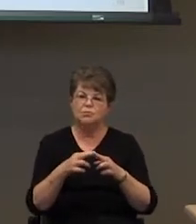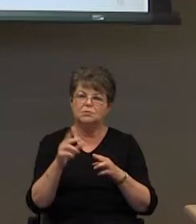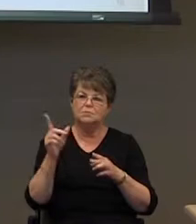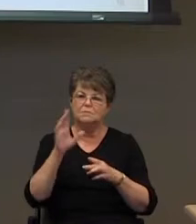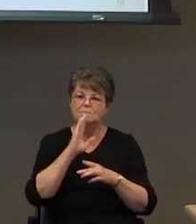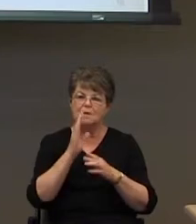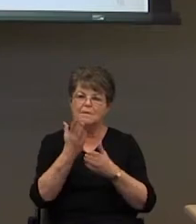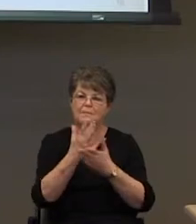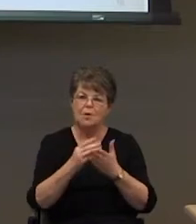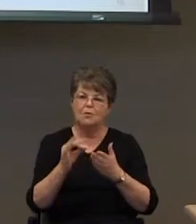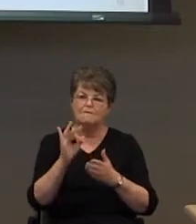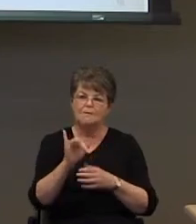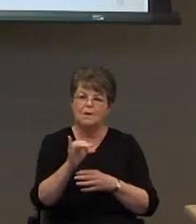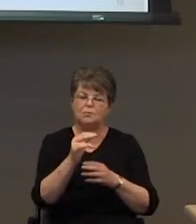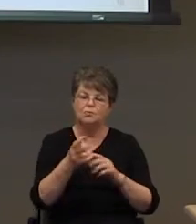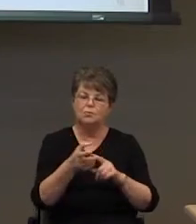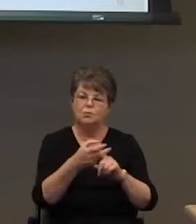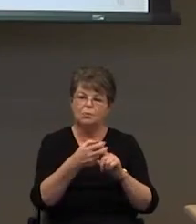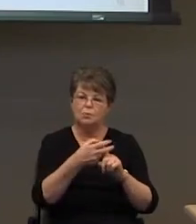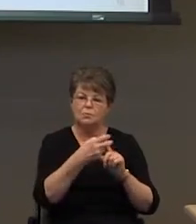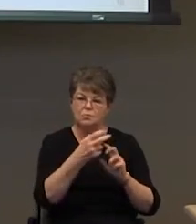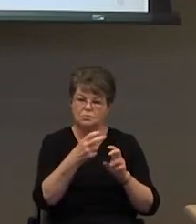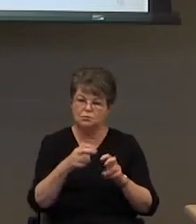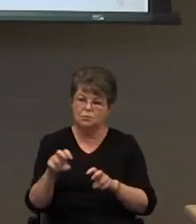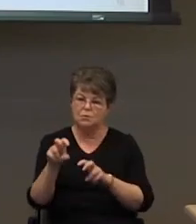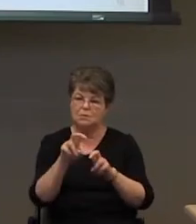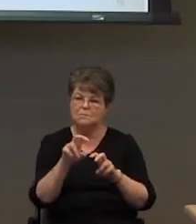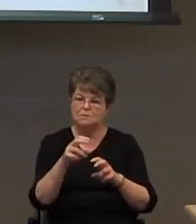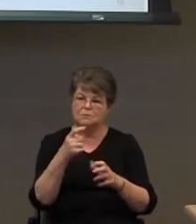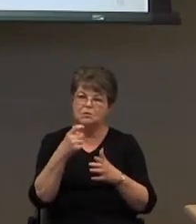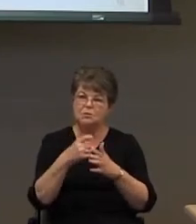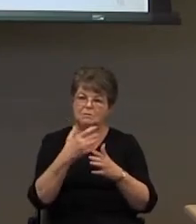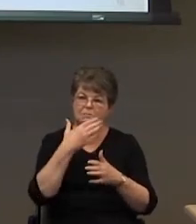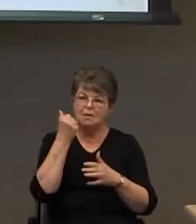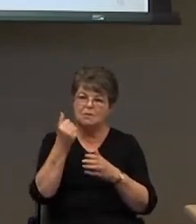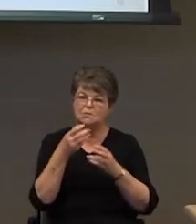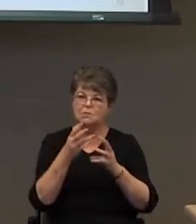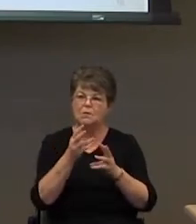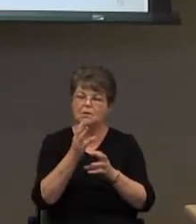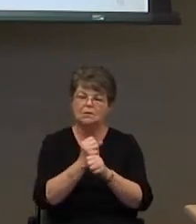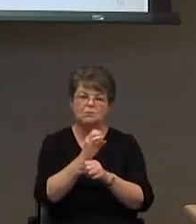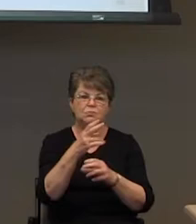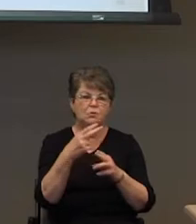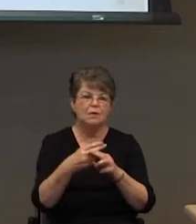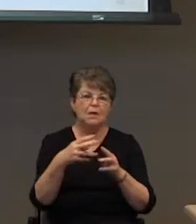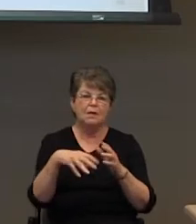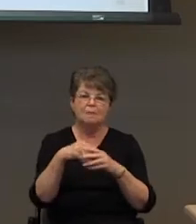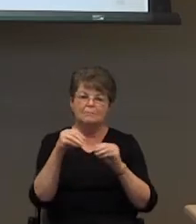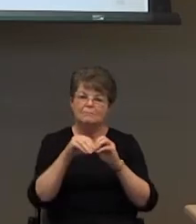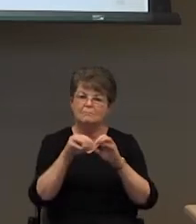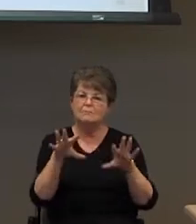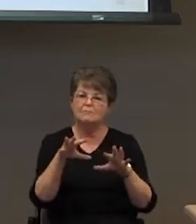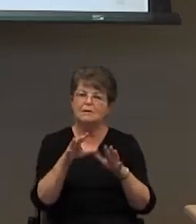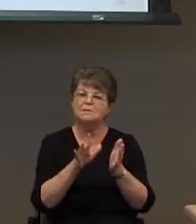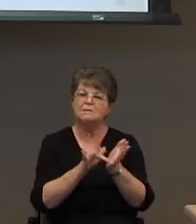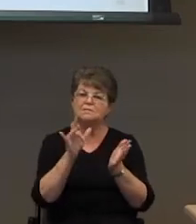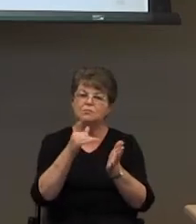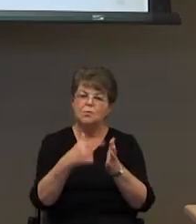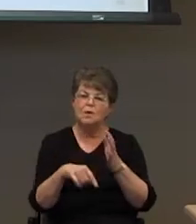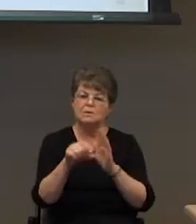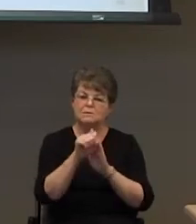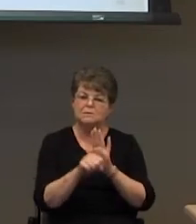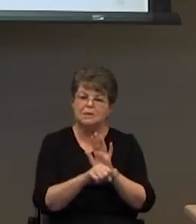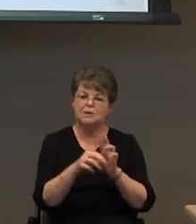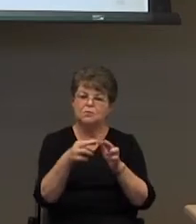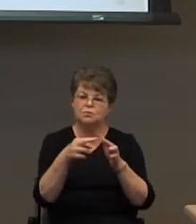be part of these recruitment trips. You should continue to do that. It's a cost-effective way to get your name out there and take advantage of what the state